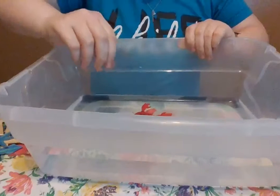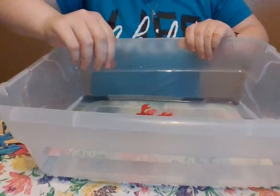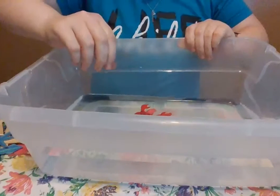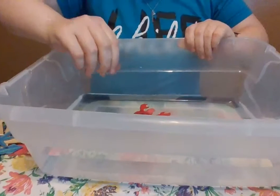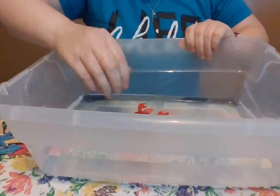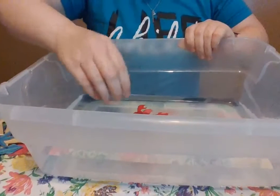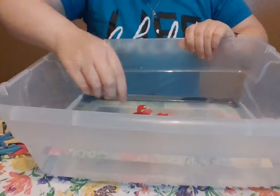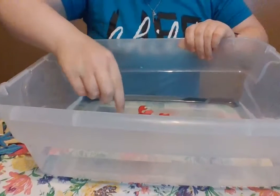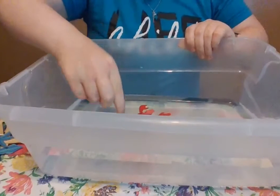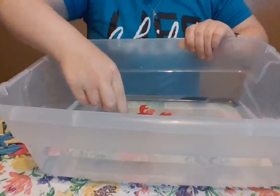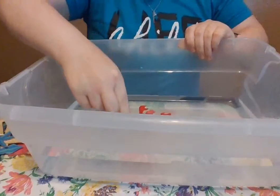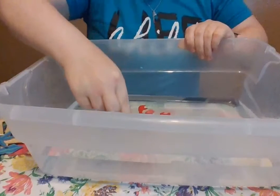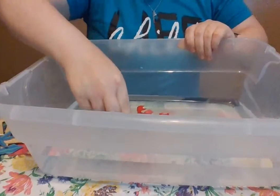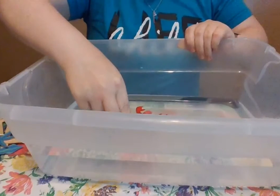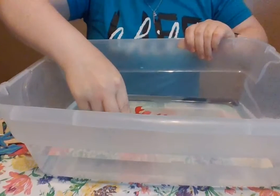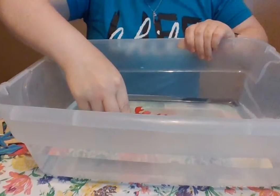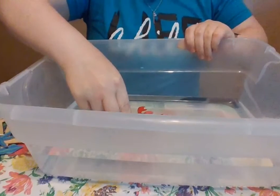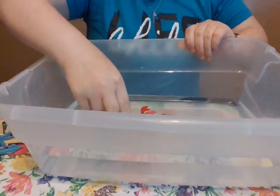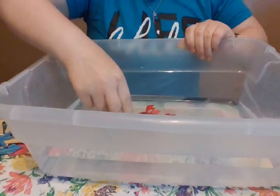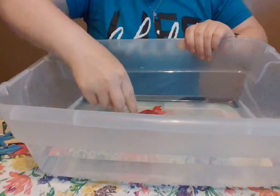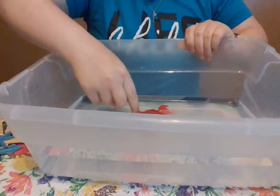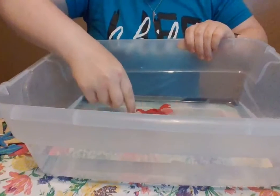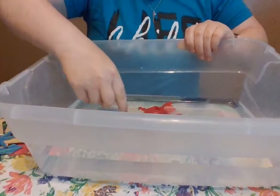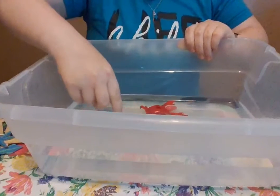Oh, he's swimming around.